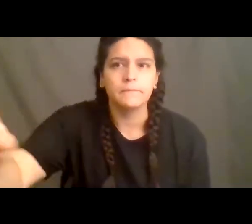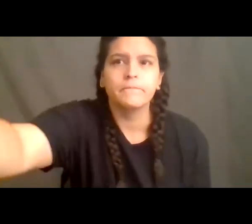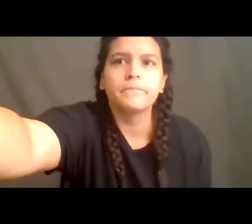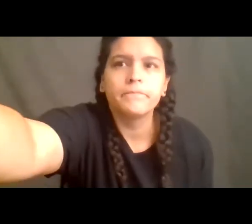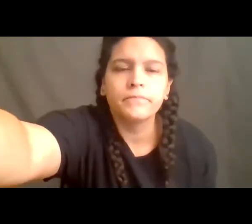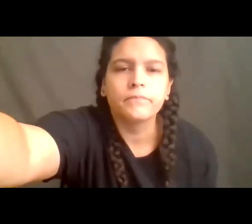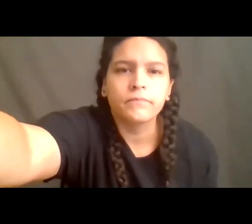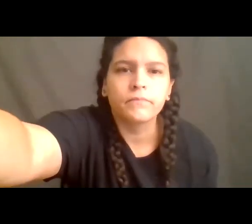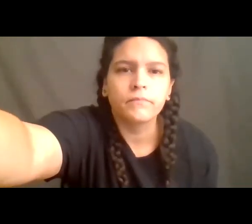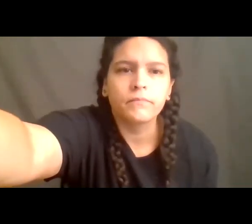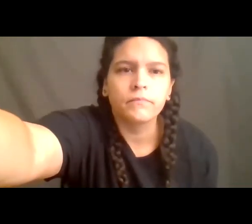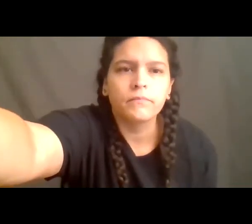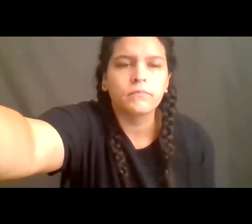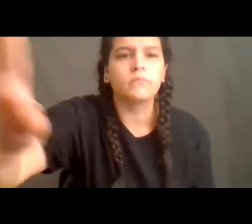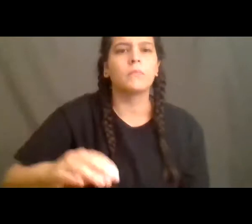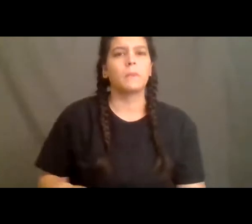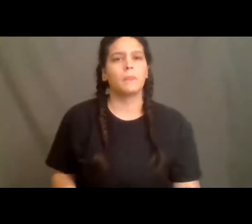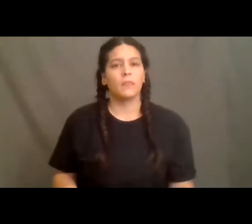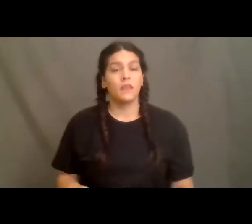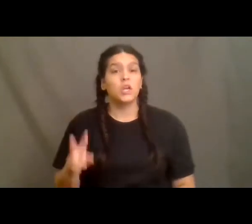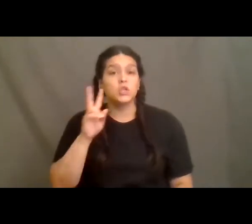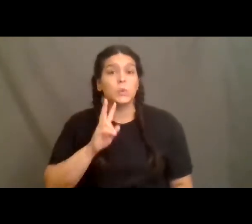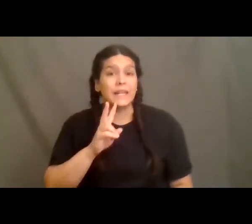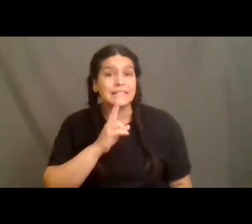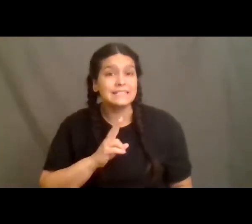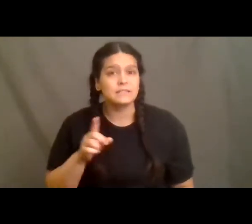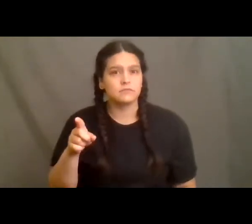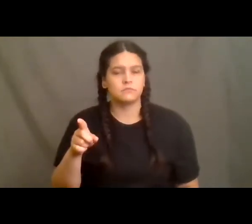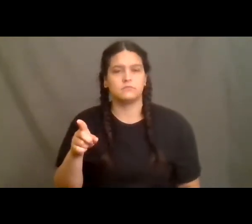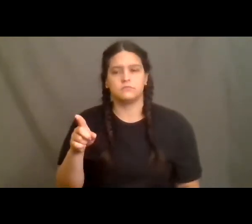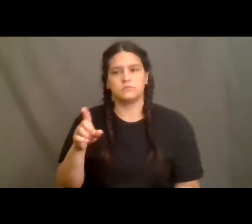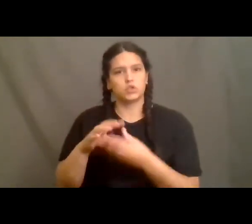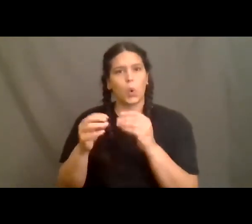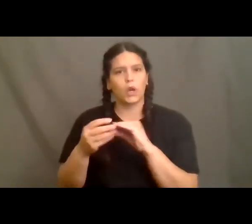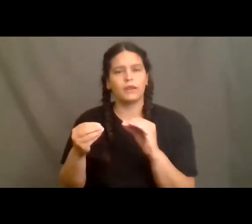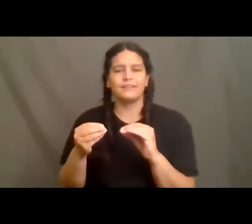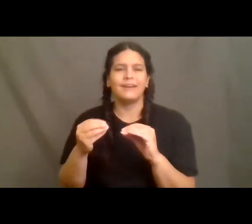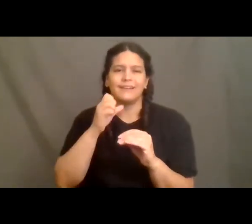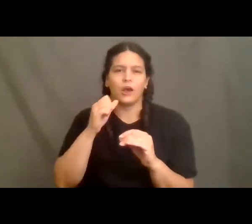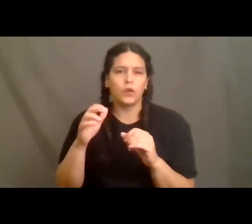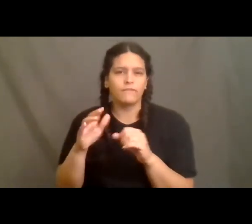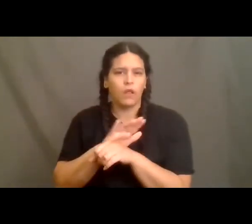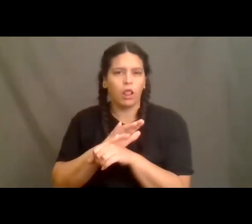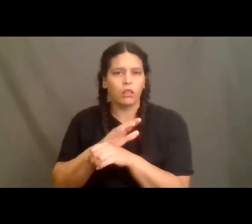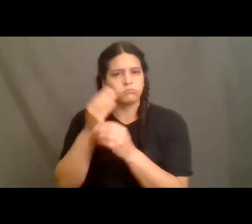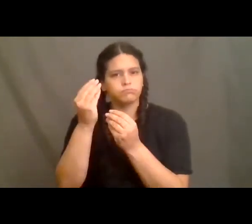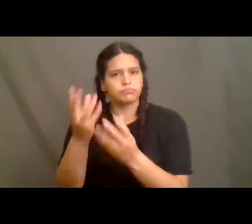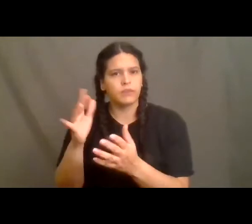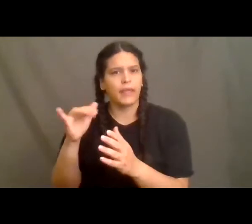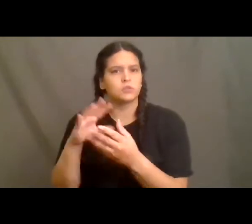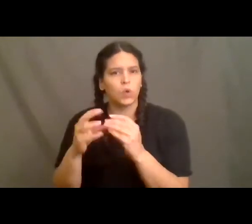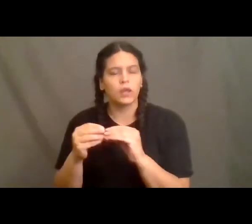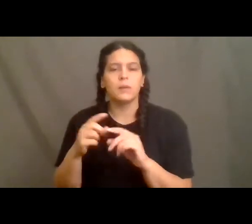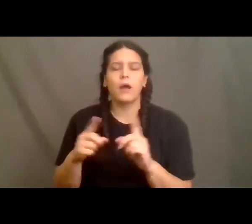the two warrior twins. And it's a story, I won't go into full detail about it, but it's a